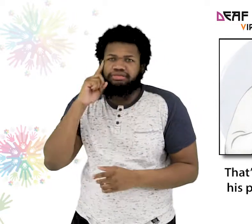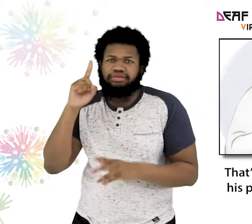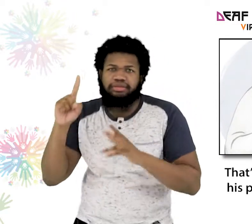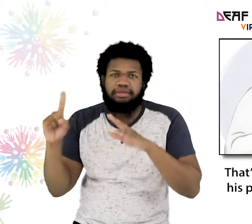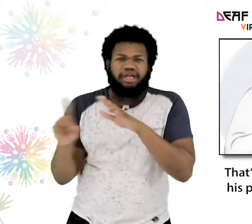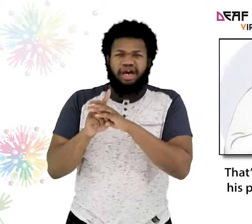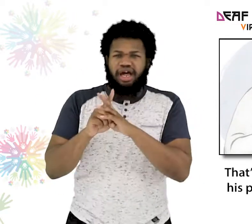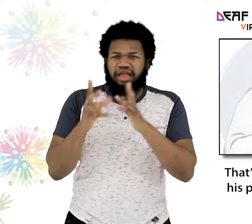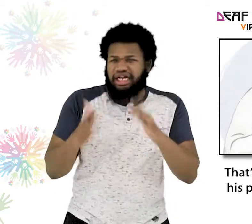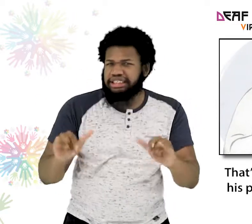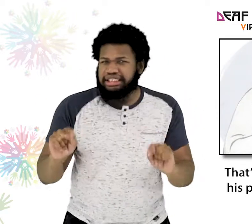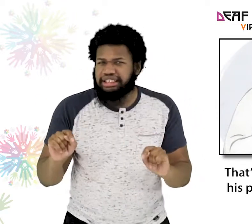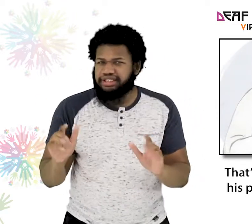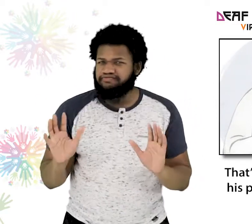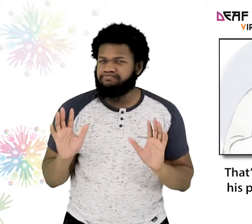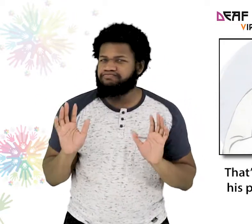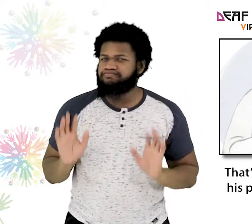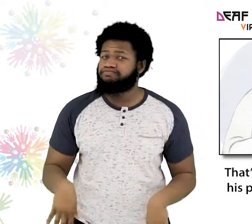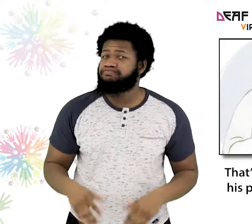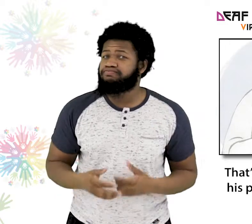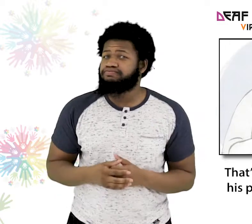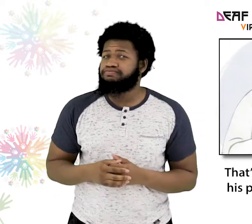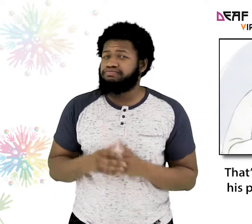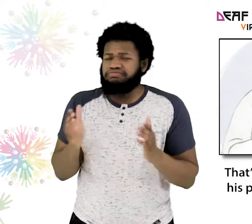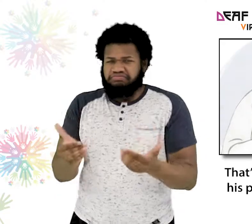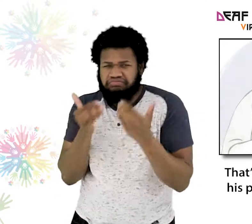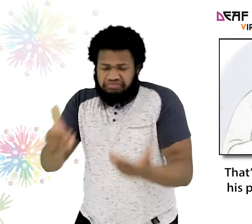That's it. William pulled out his pad and drew pictures.